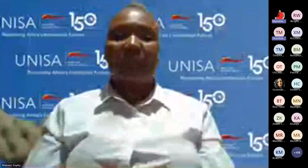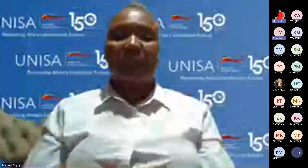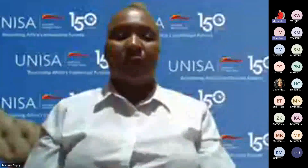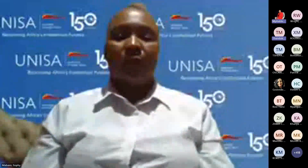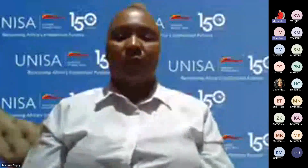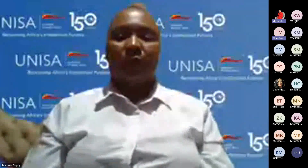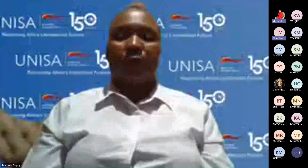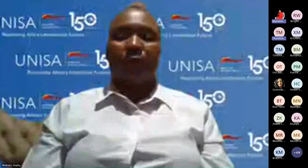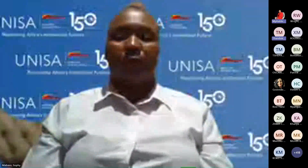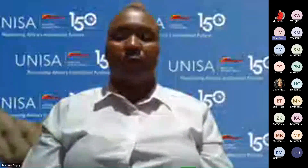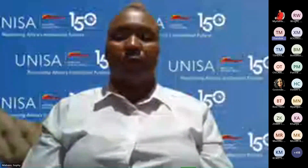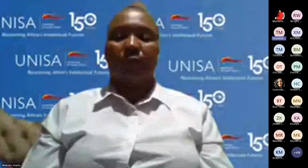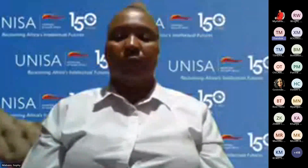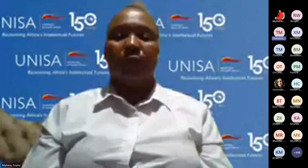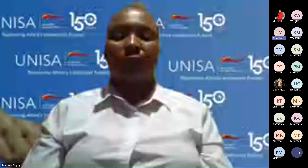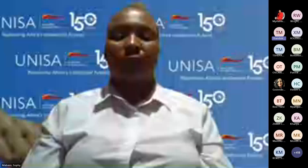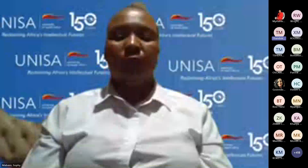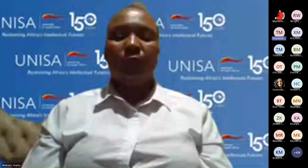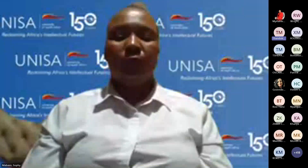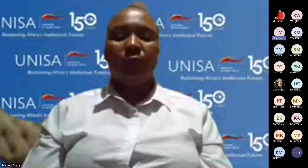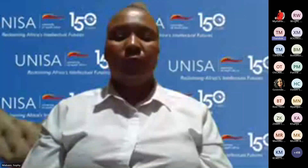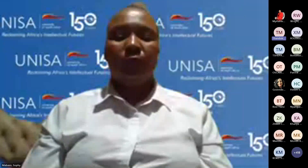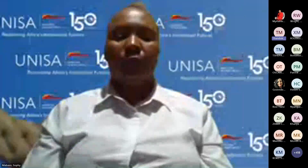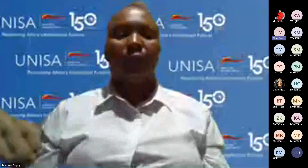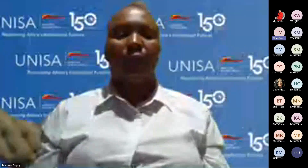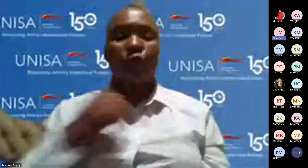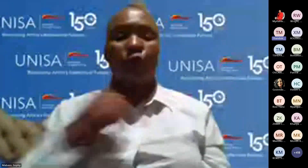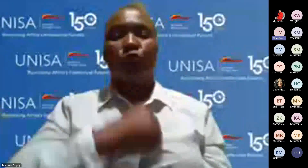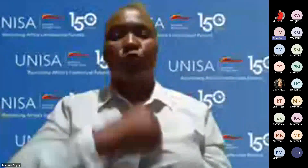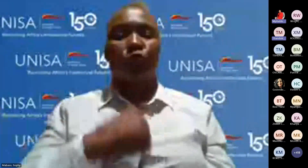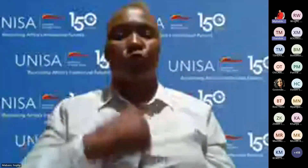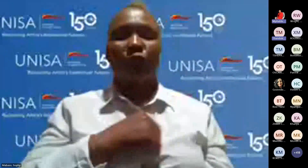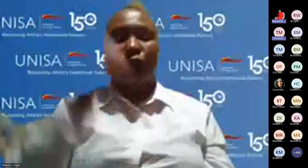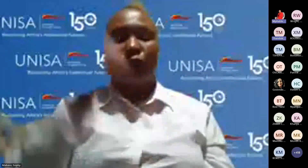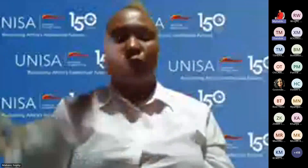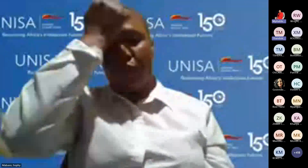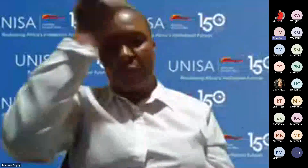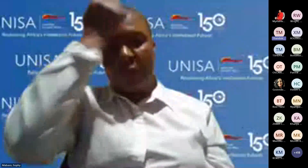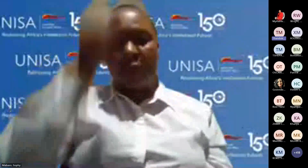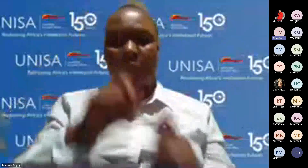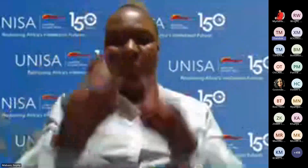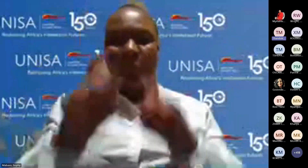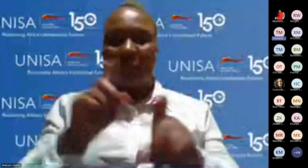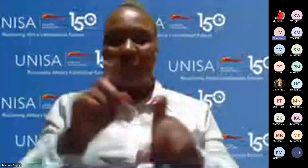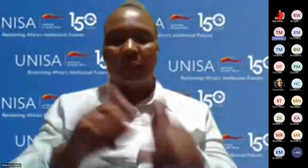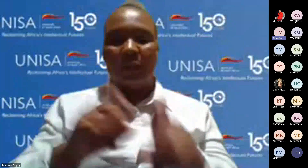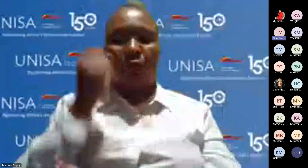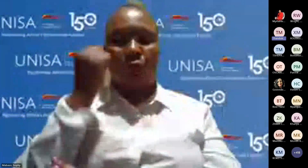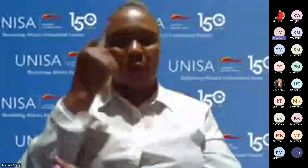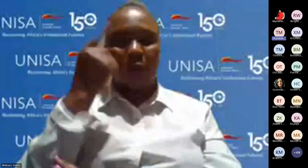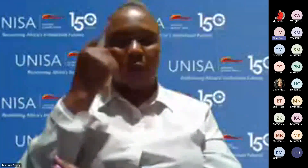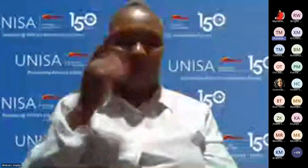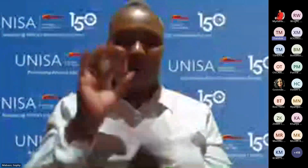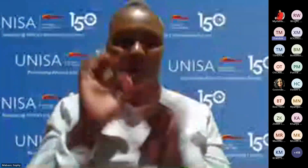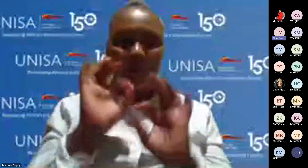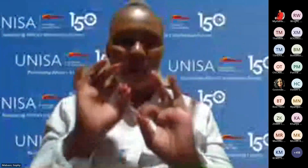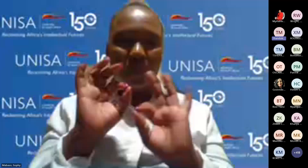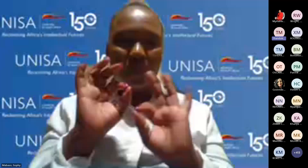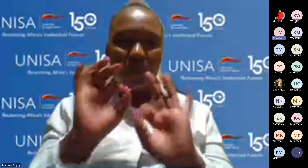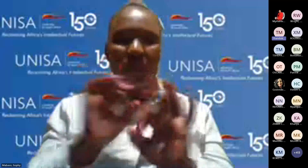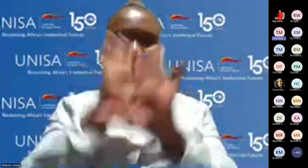I'm sorry for I'm really sorry for the stupid questions, but I just want to get proper